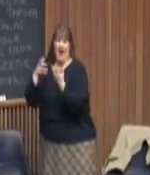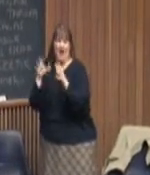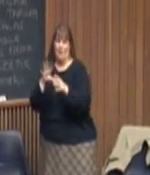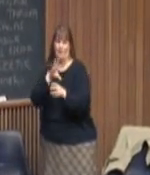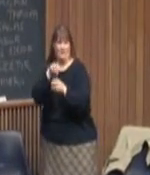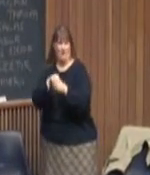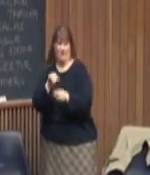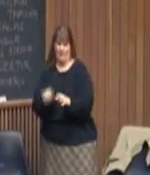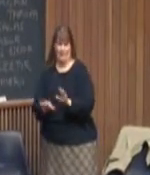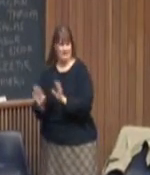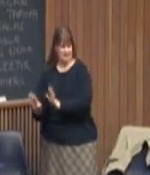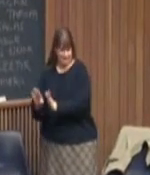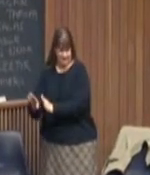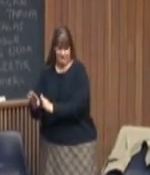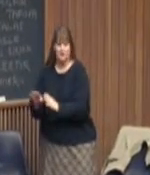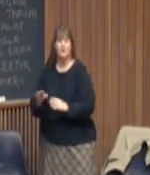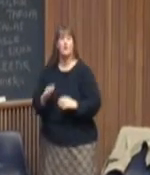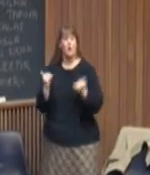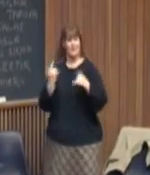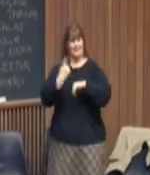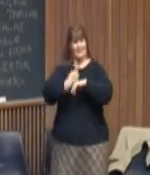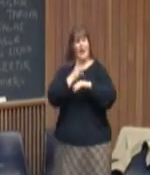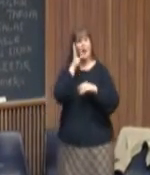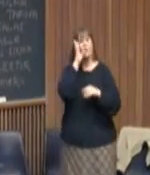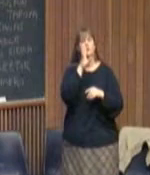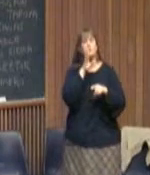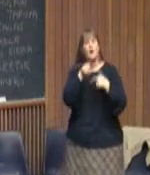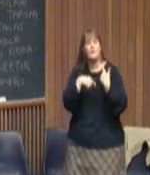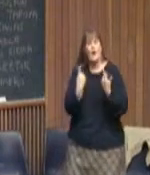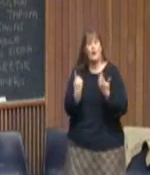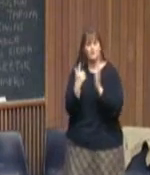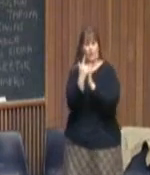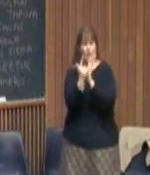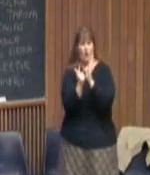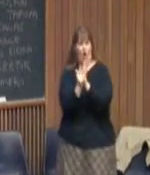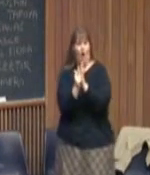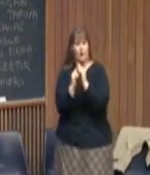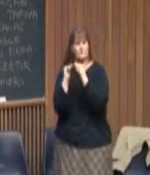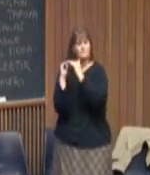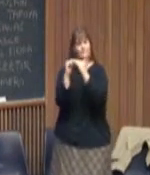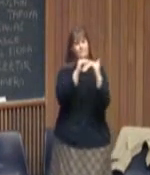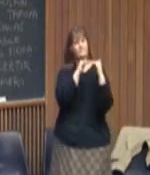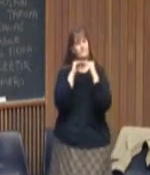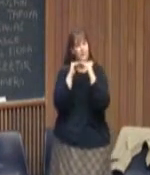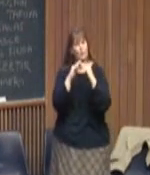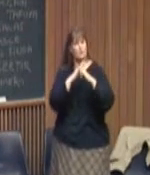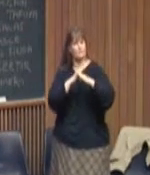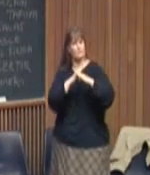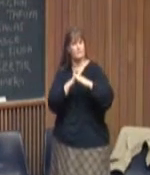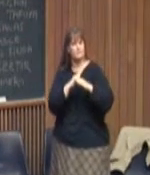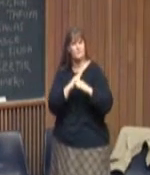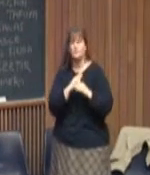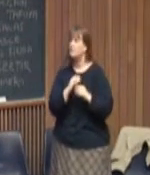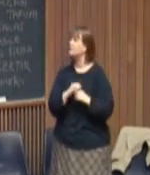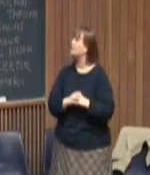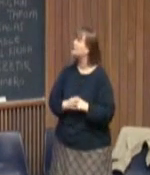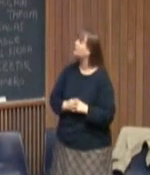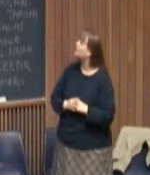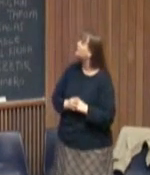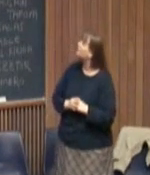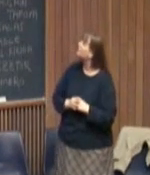going to talk about. We're going to talk about equal treatment under the law. And according to the statistics, 3 out of 4 Texas agencies, or